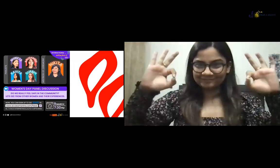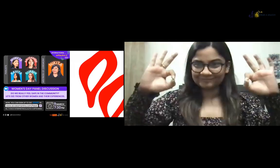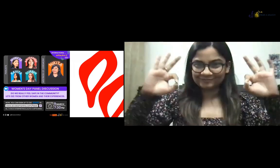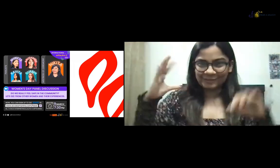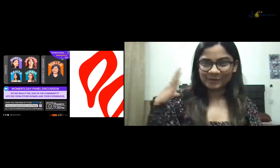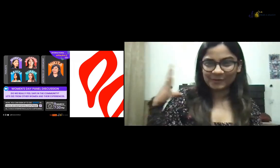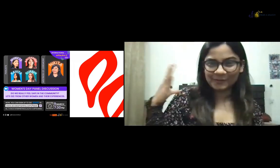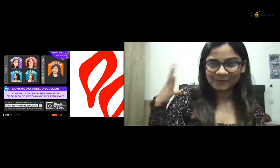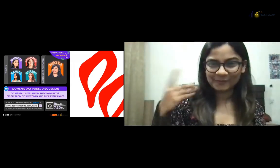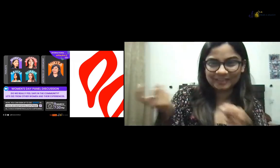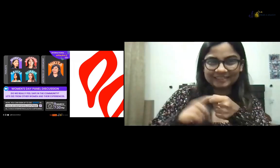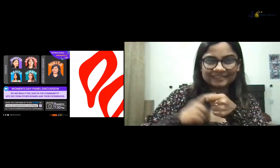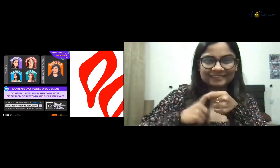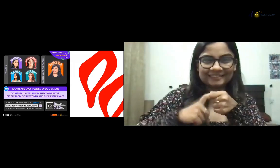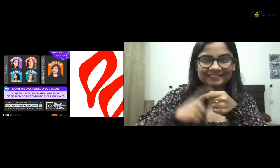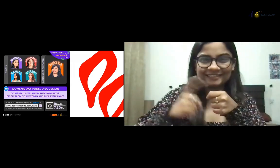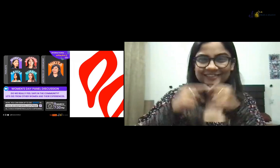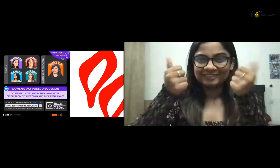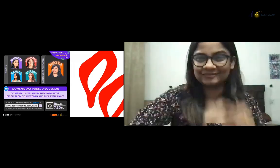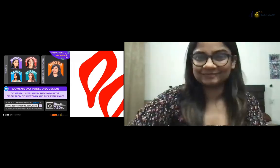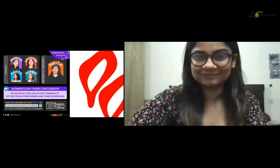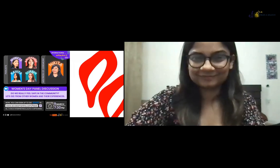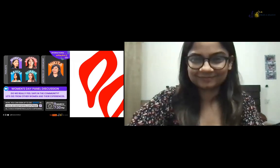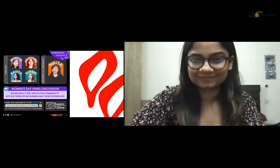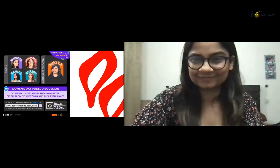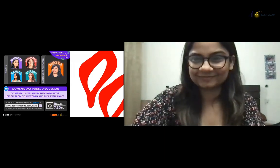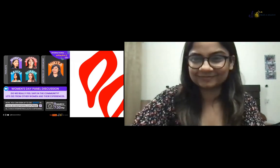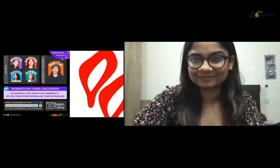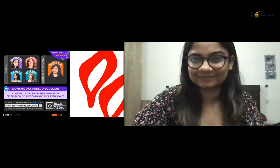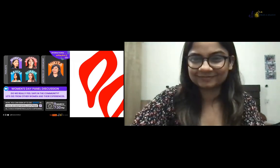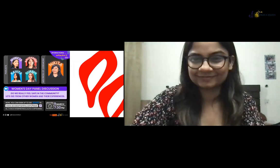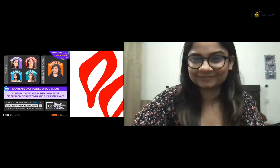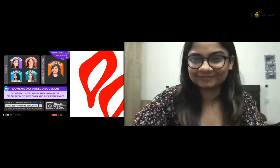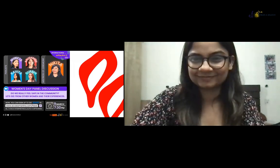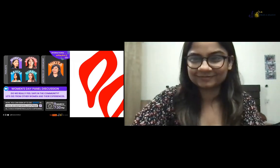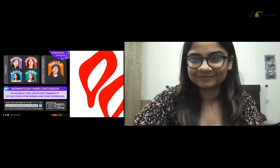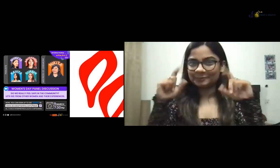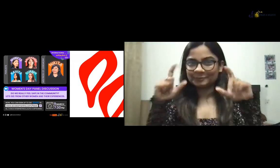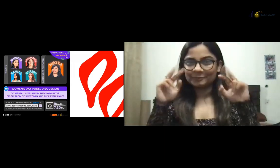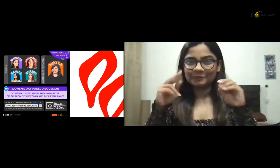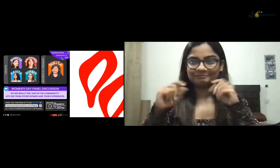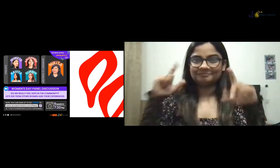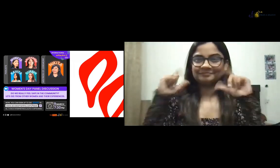Hello, everyone. So since we are waiting to people join.